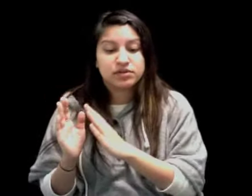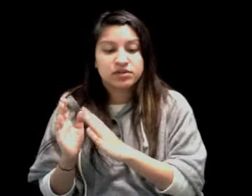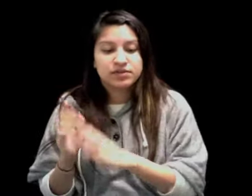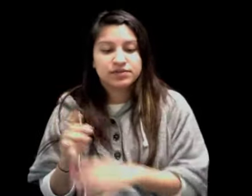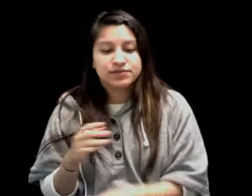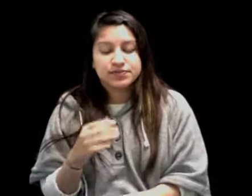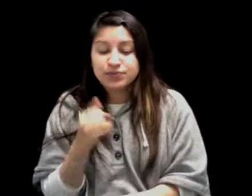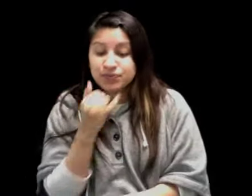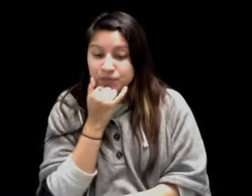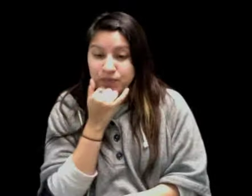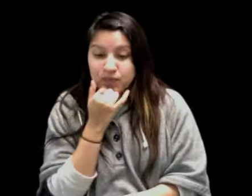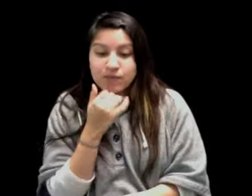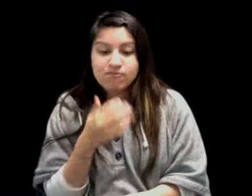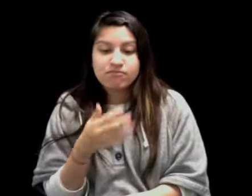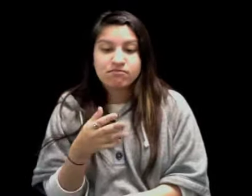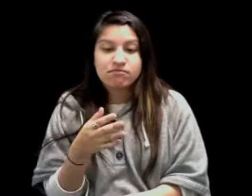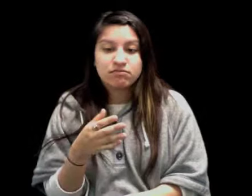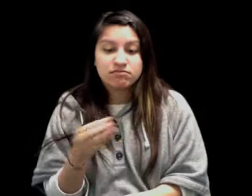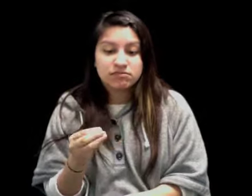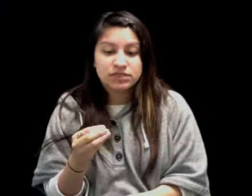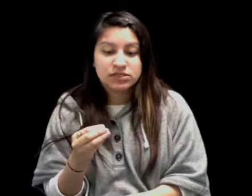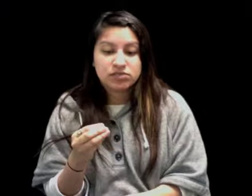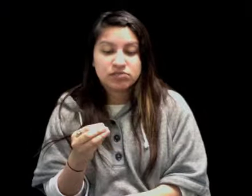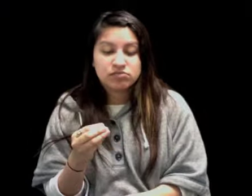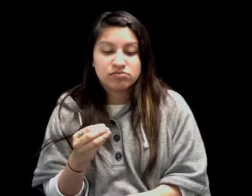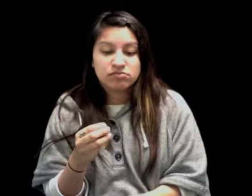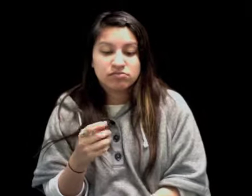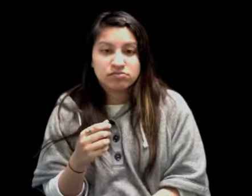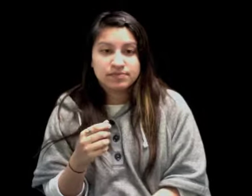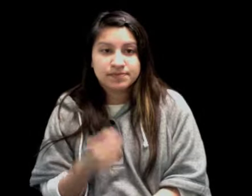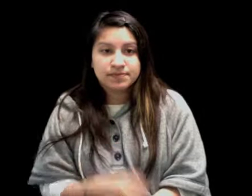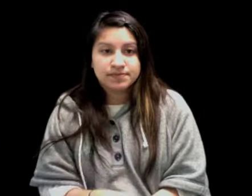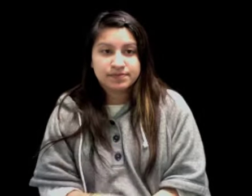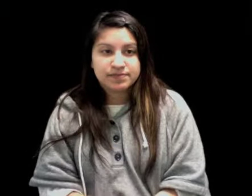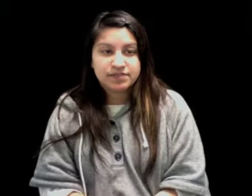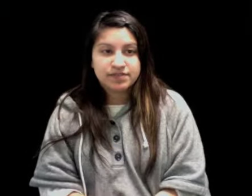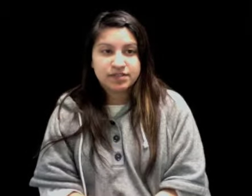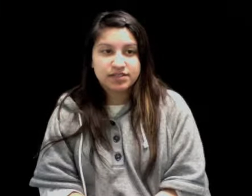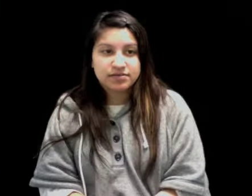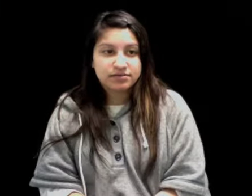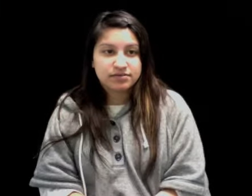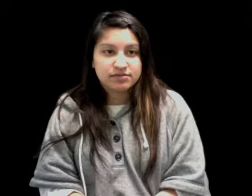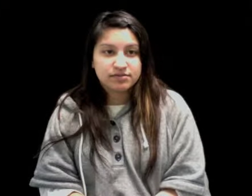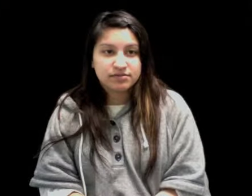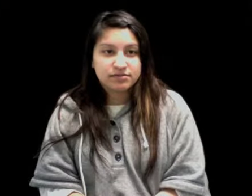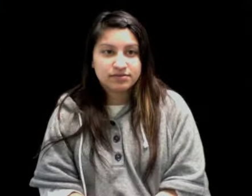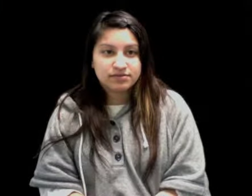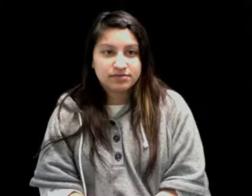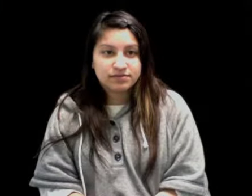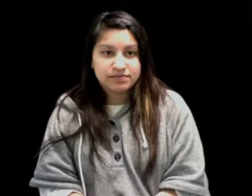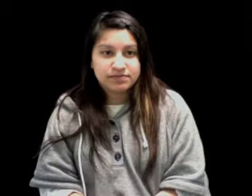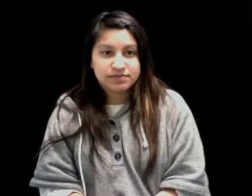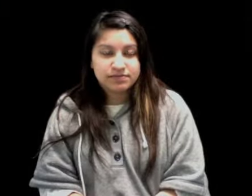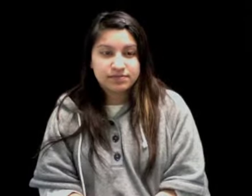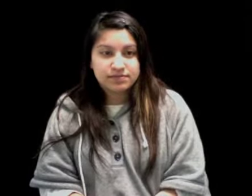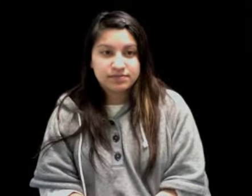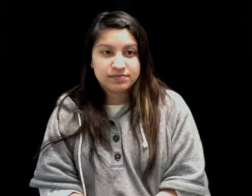As community leaders, the most effective way of accomplishing this may be through education sessions and workshop exercises.